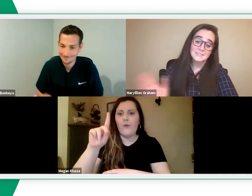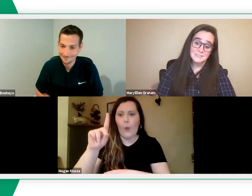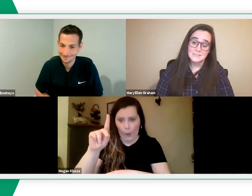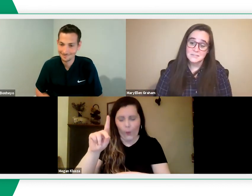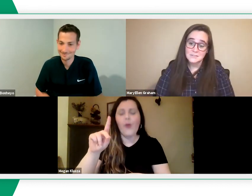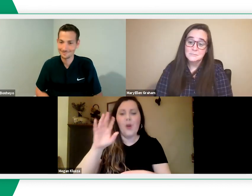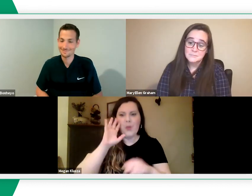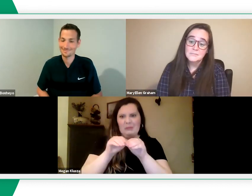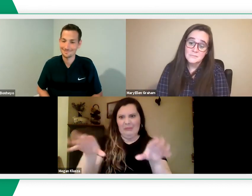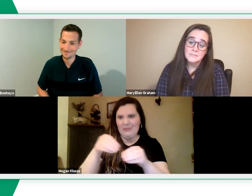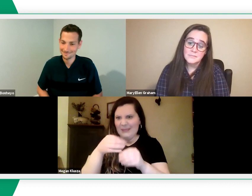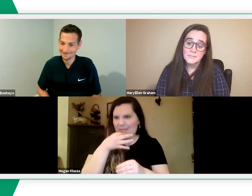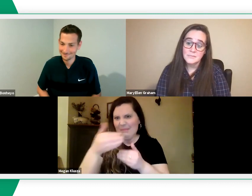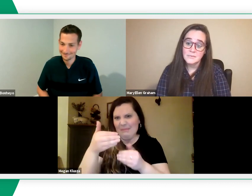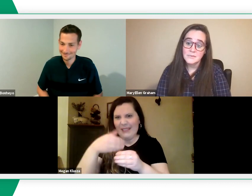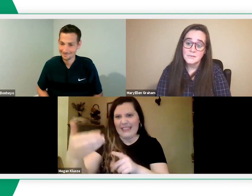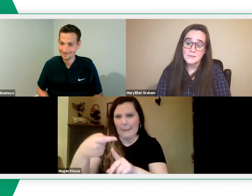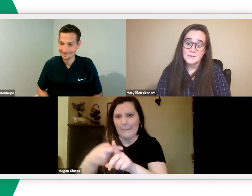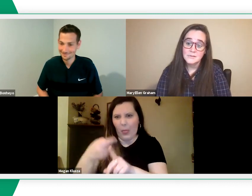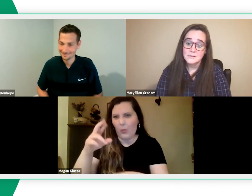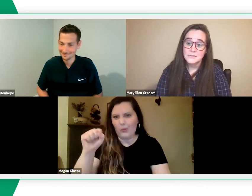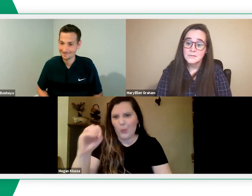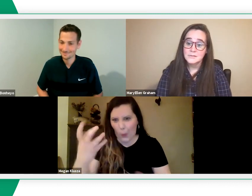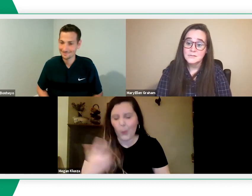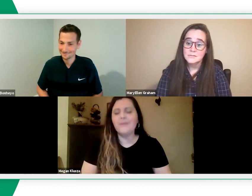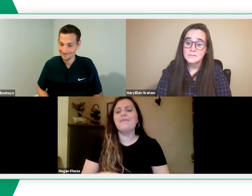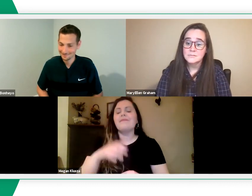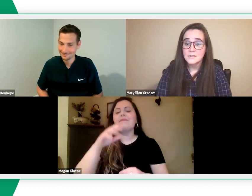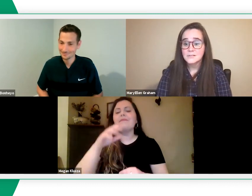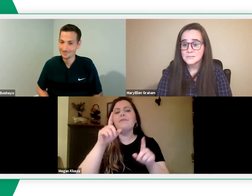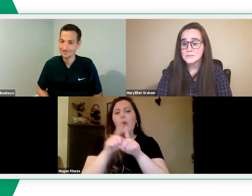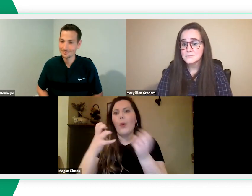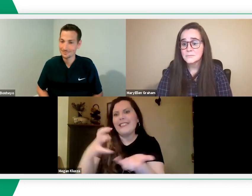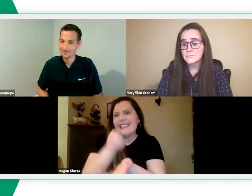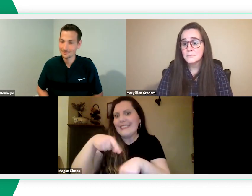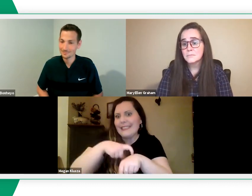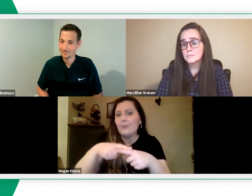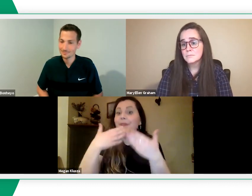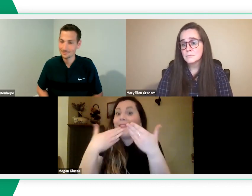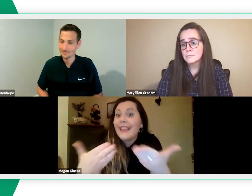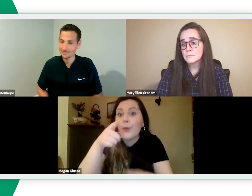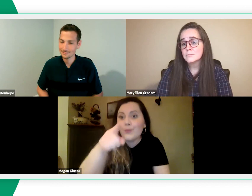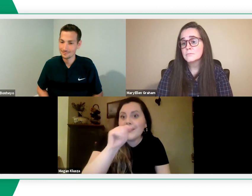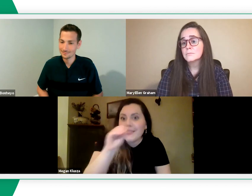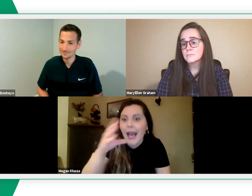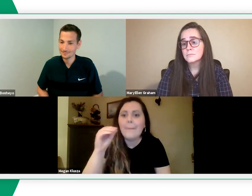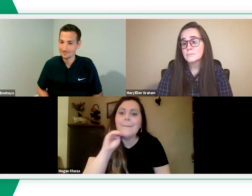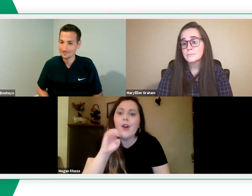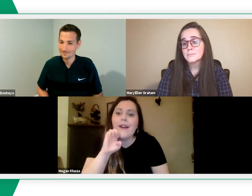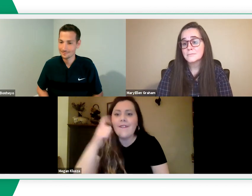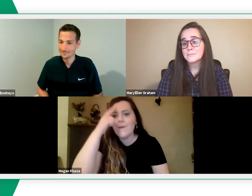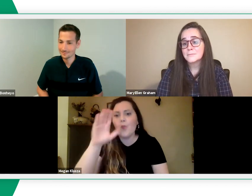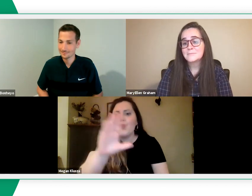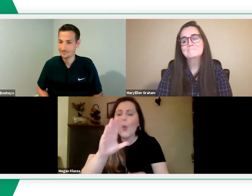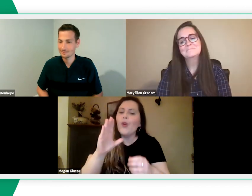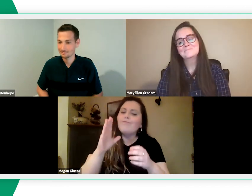that we're making, one regarding credit and the other regarding fraud. They should be rolled out in the next month. I want to take this